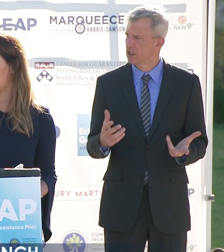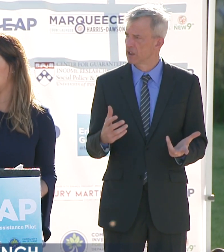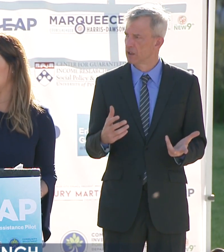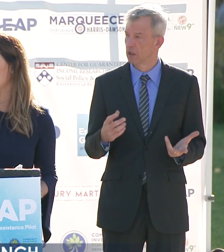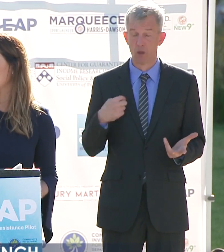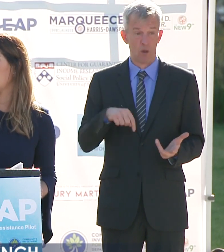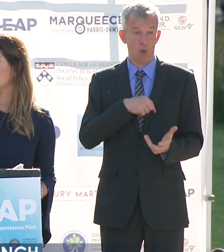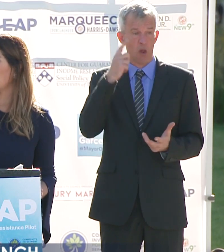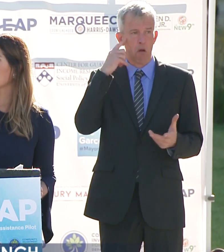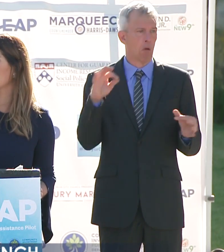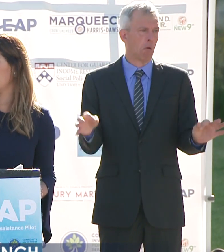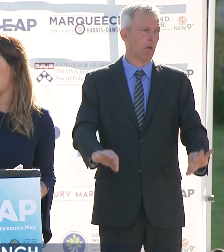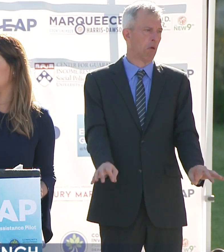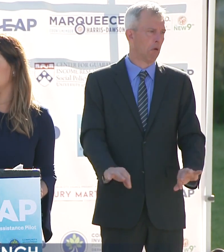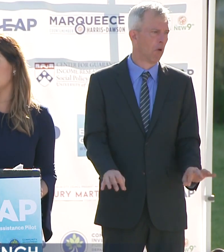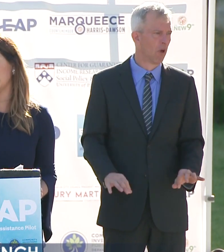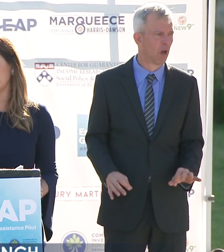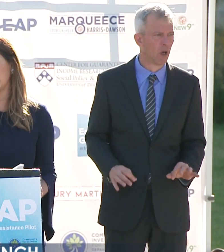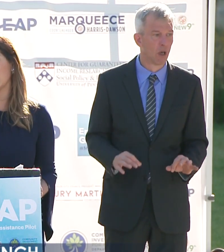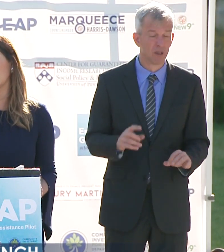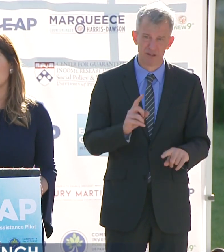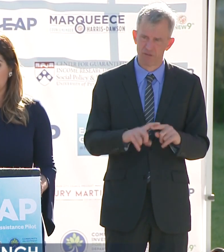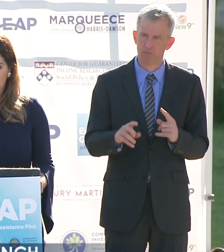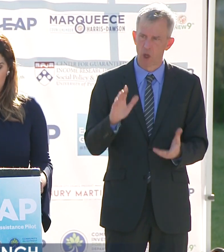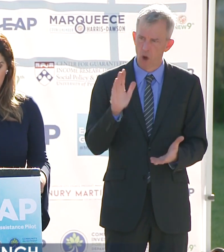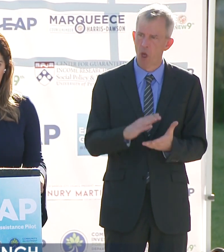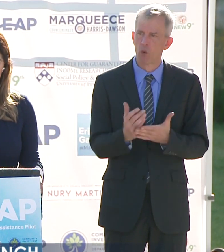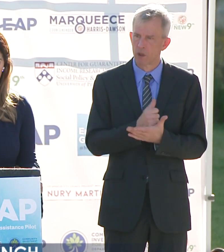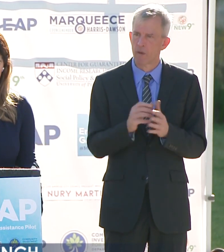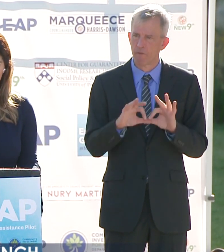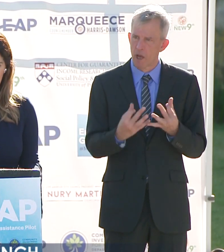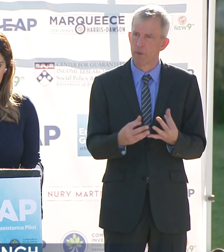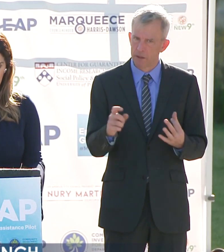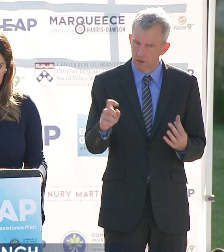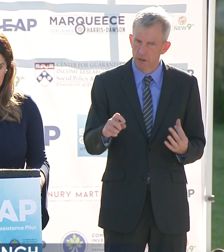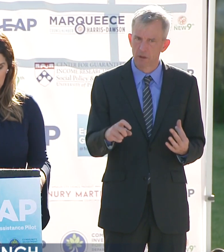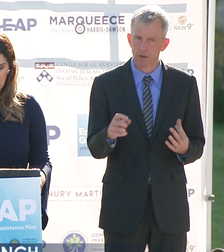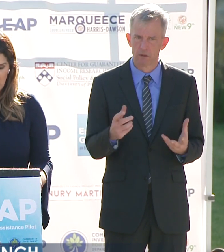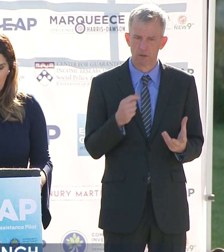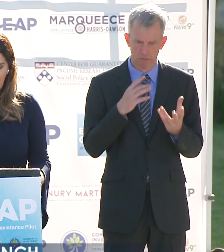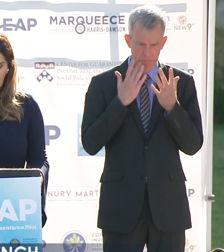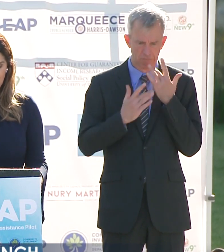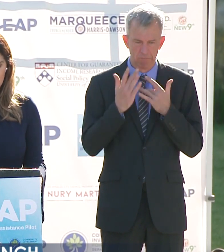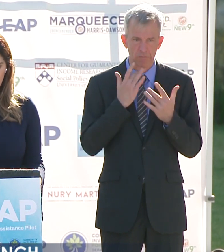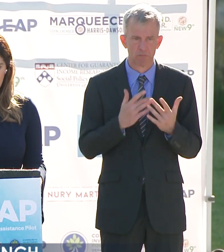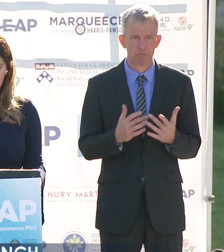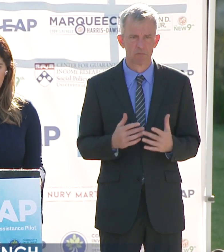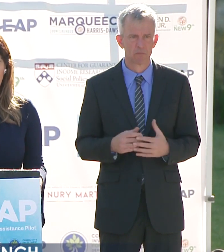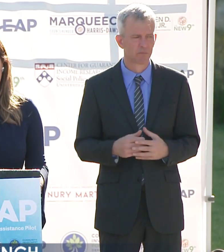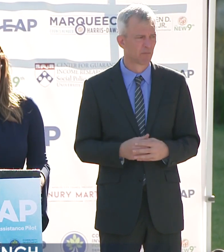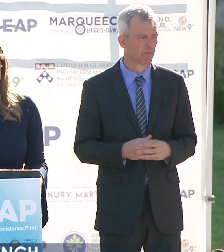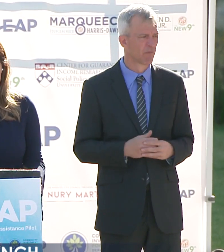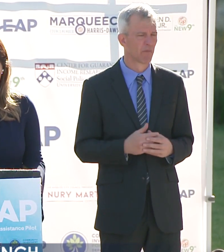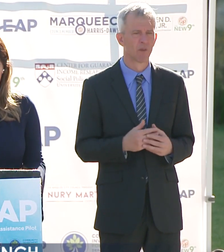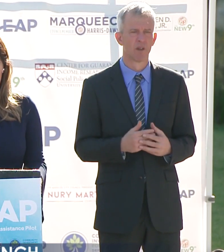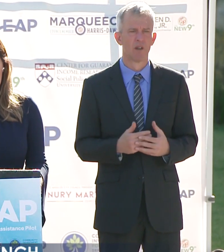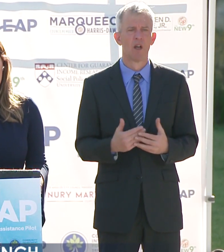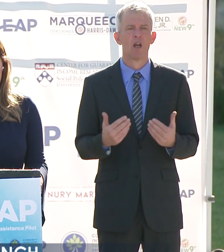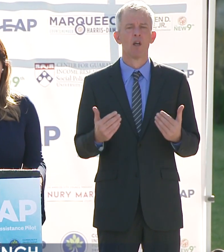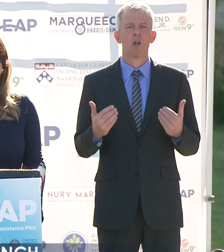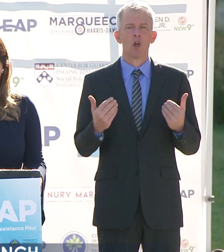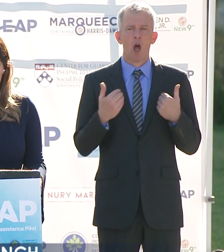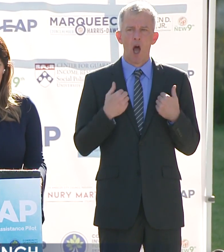for granted, that low-income families need to meet their most basic needs. Having the resources to put down